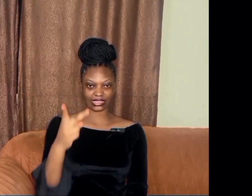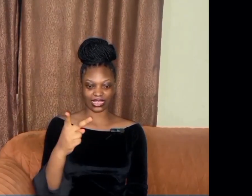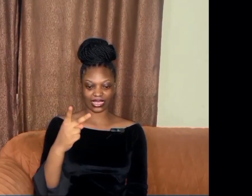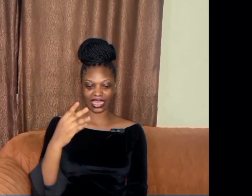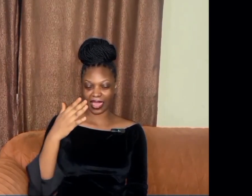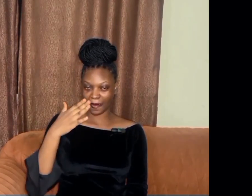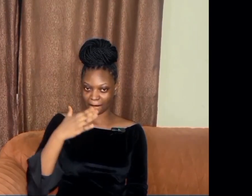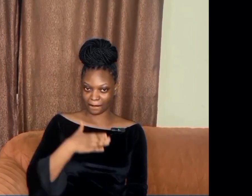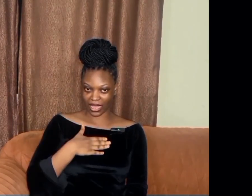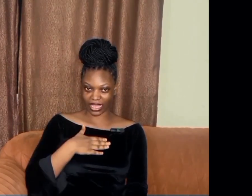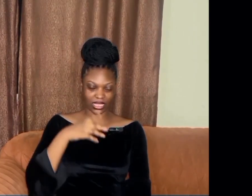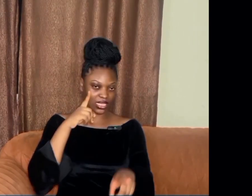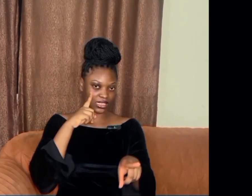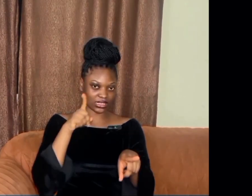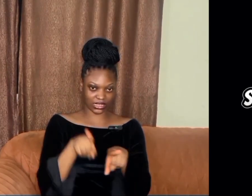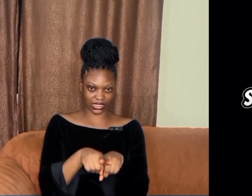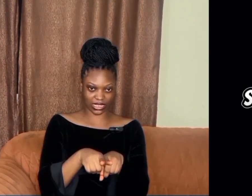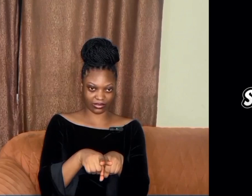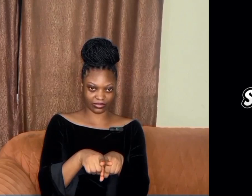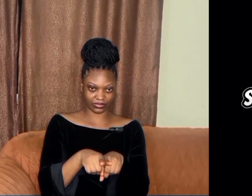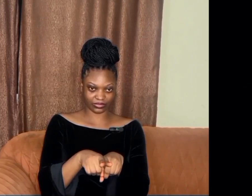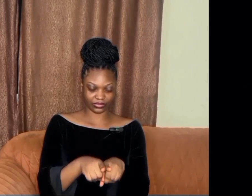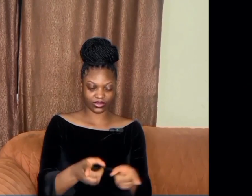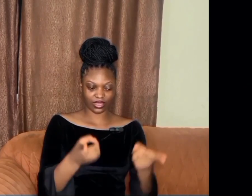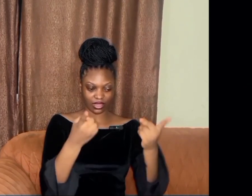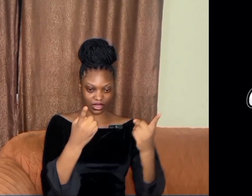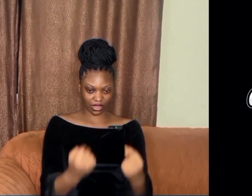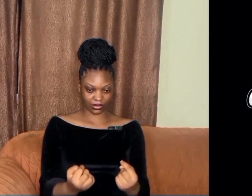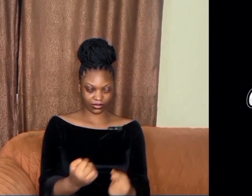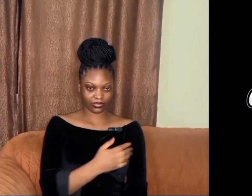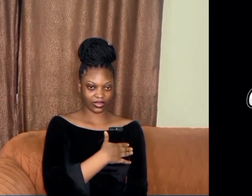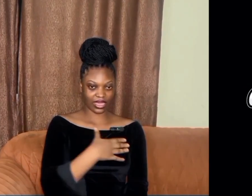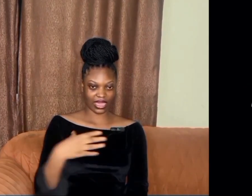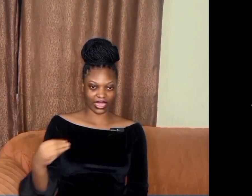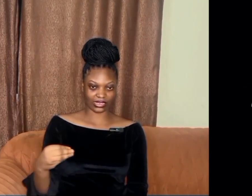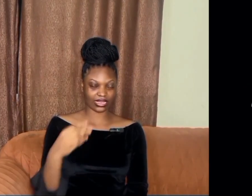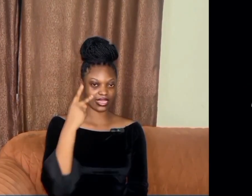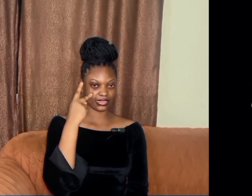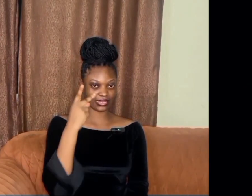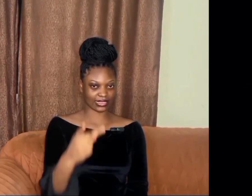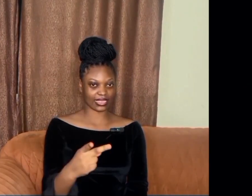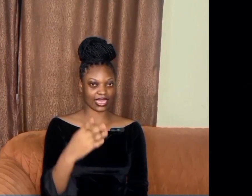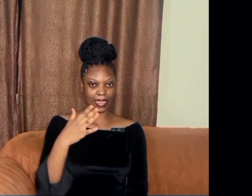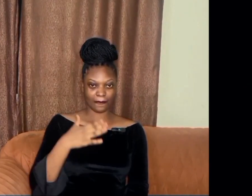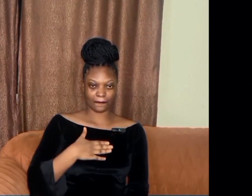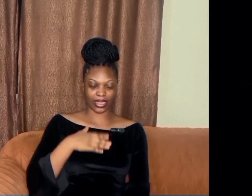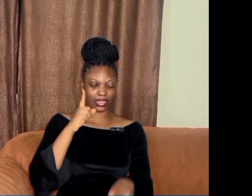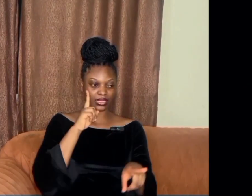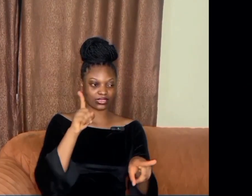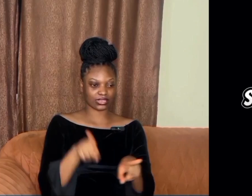see my sister. Come and see my